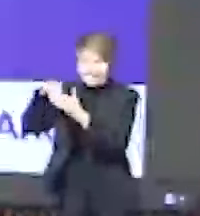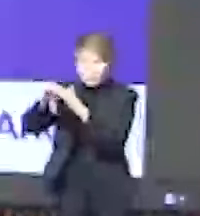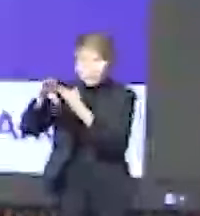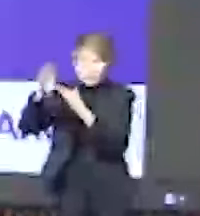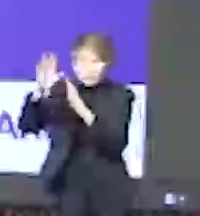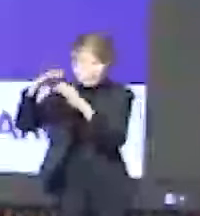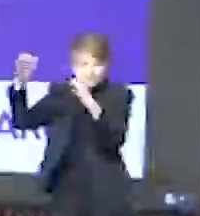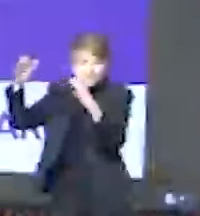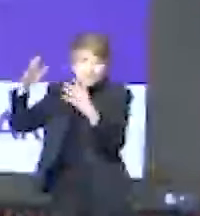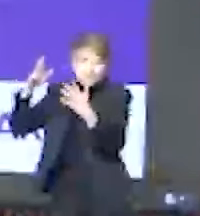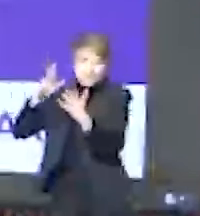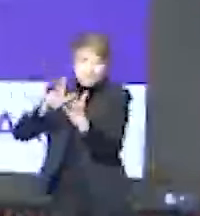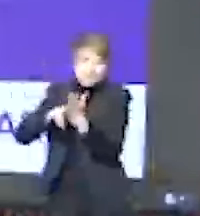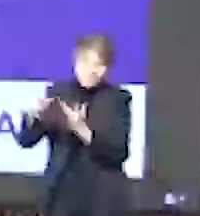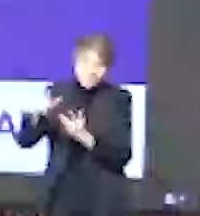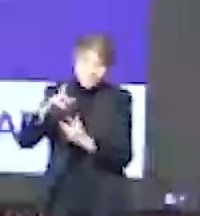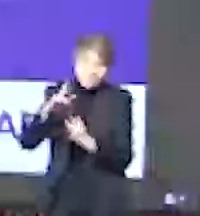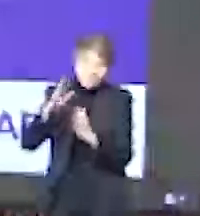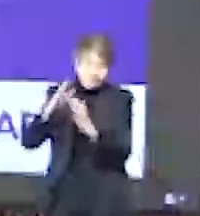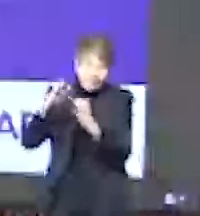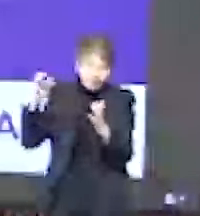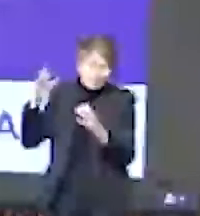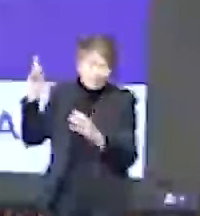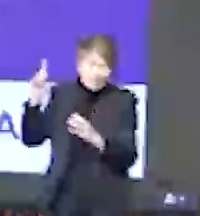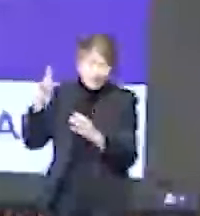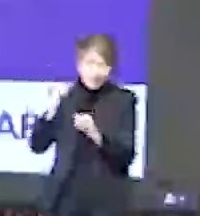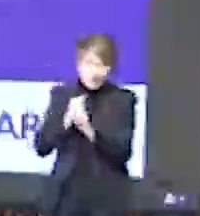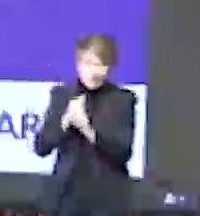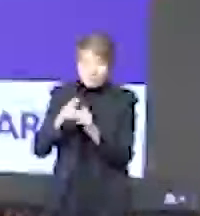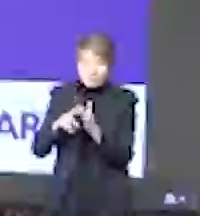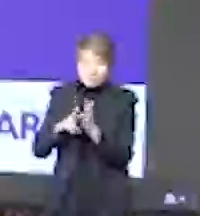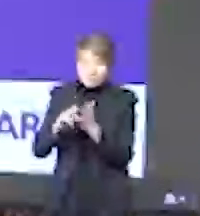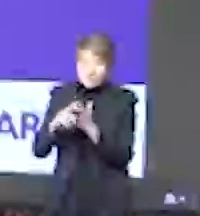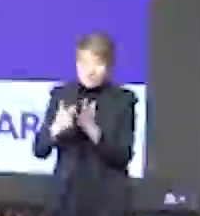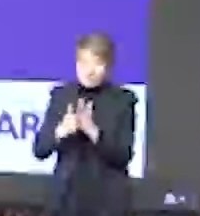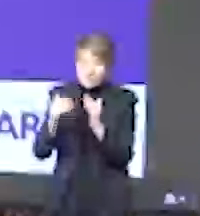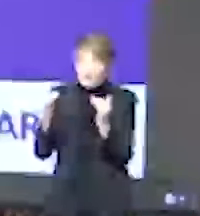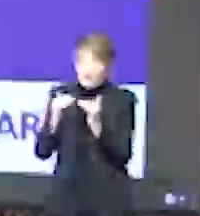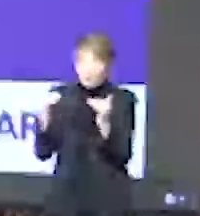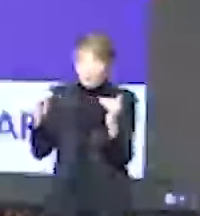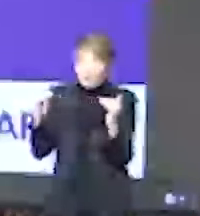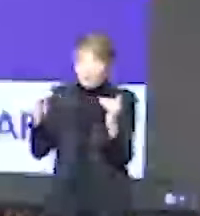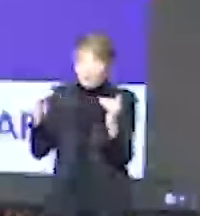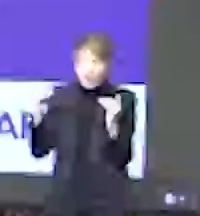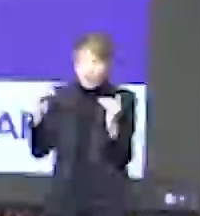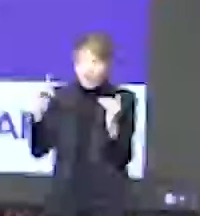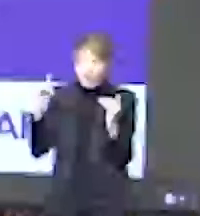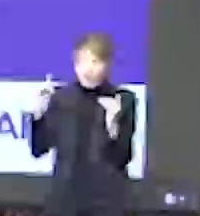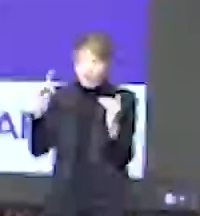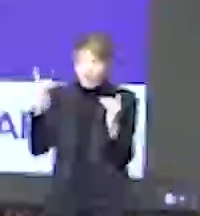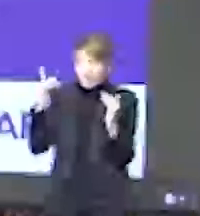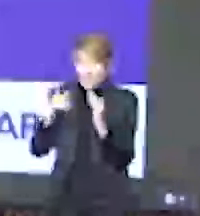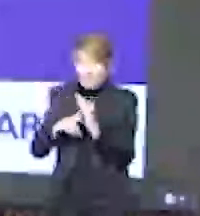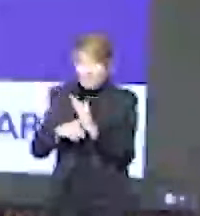Victorian Parliament is now gender equal for the first time ever, which is pretty